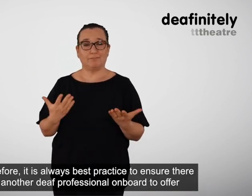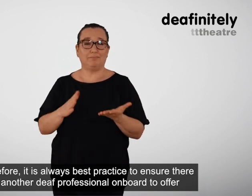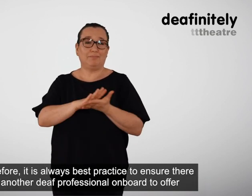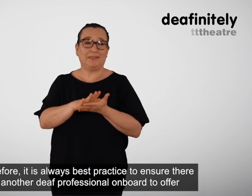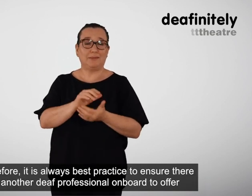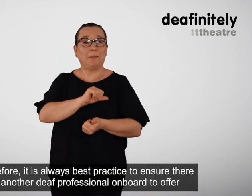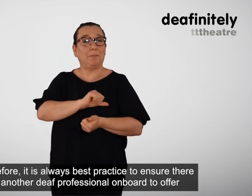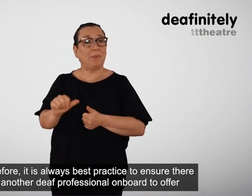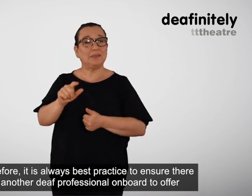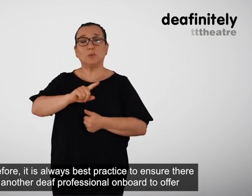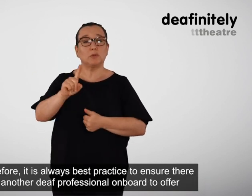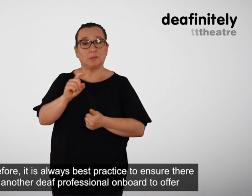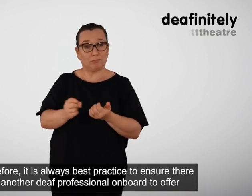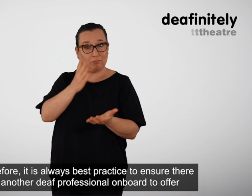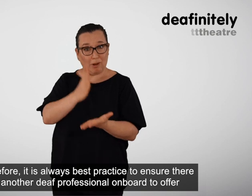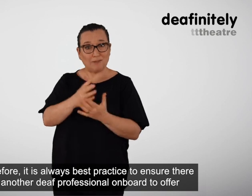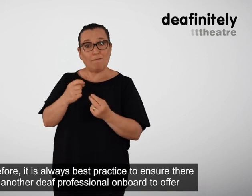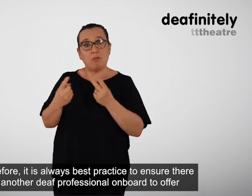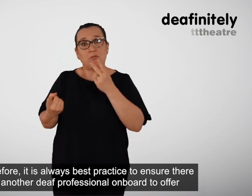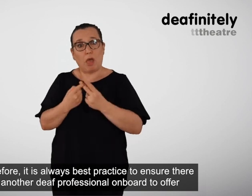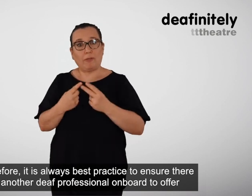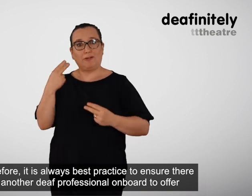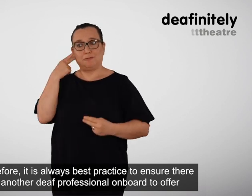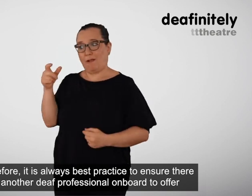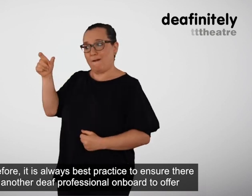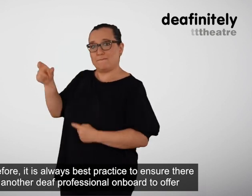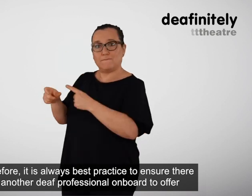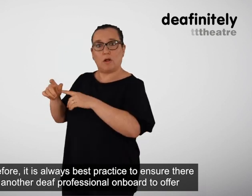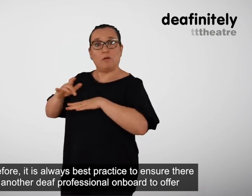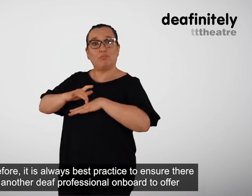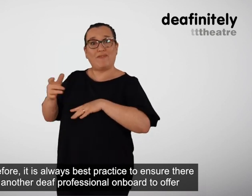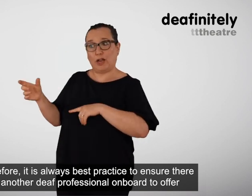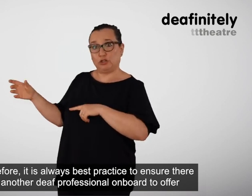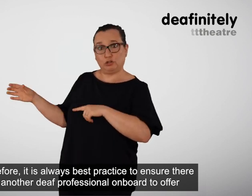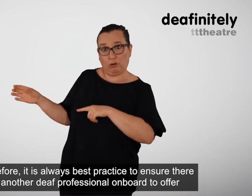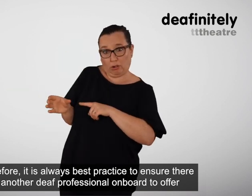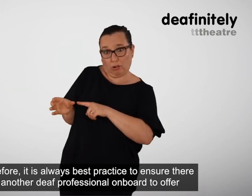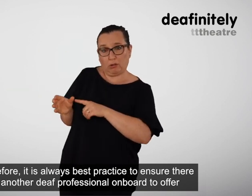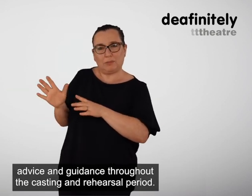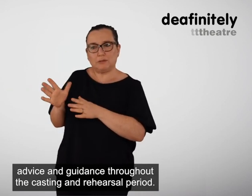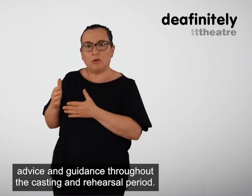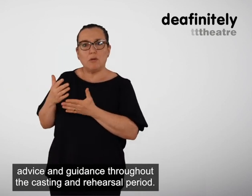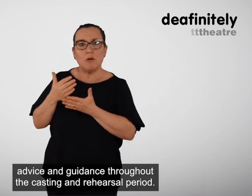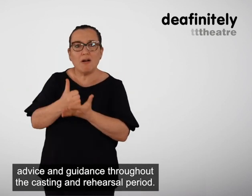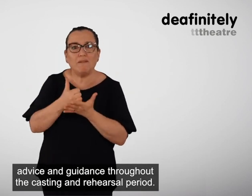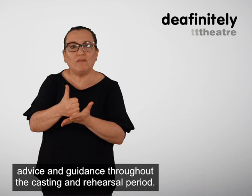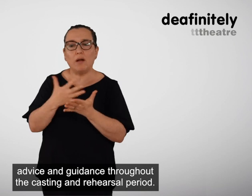Therefore, it is always best practice to ensure there is another deaf professional on board to offer advice and